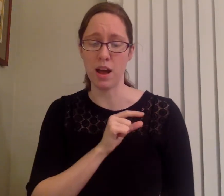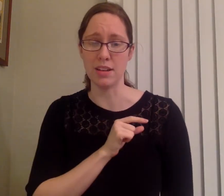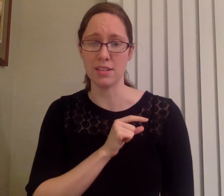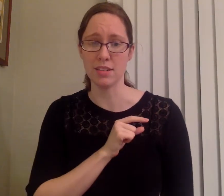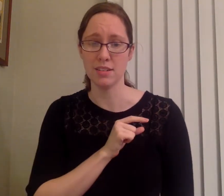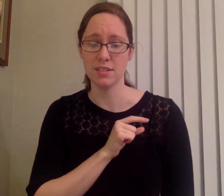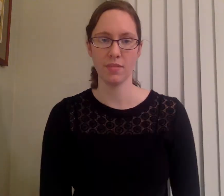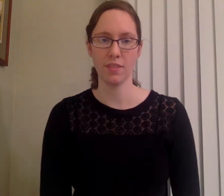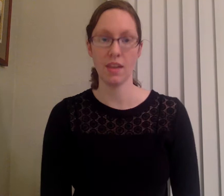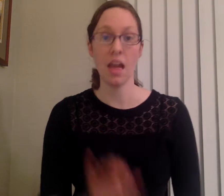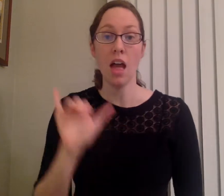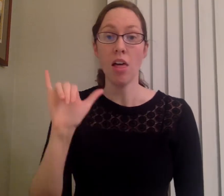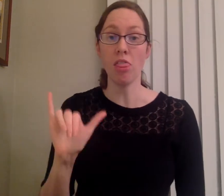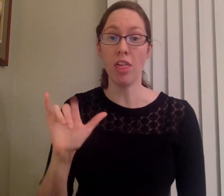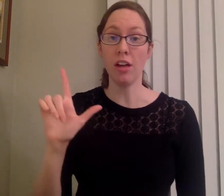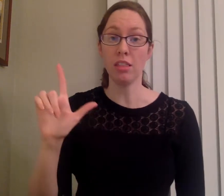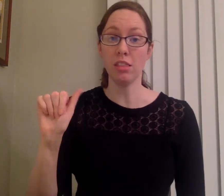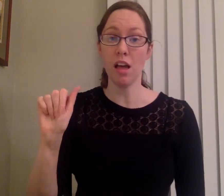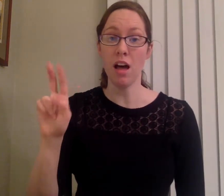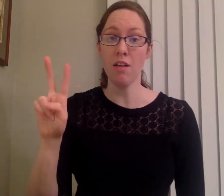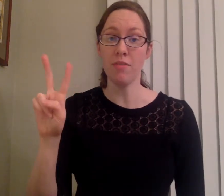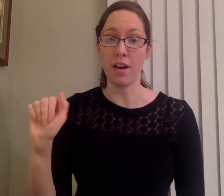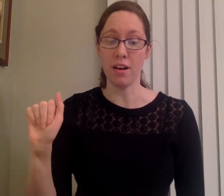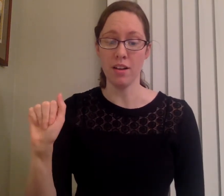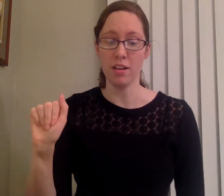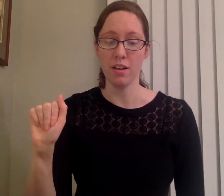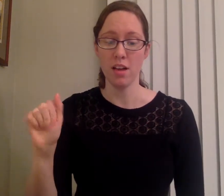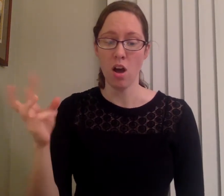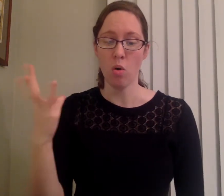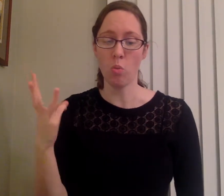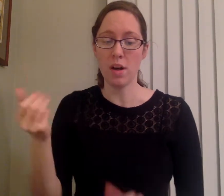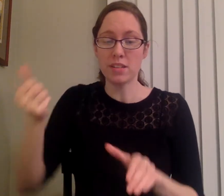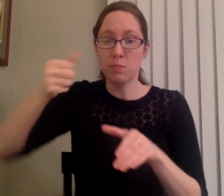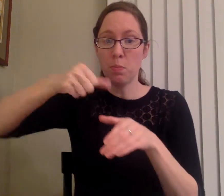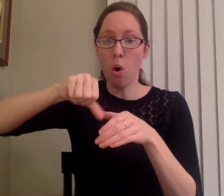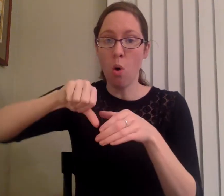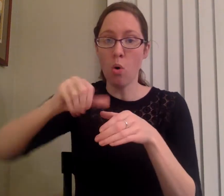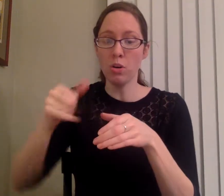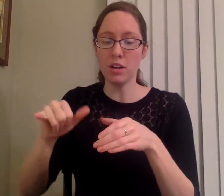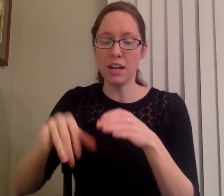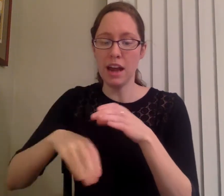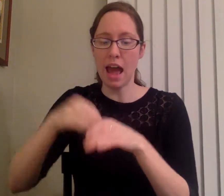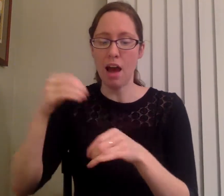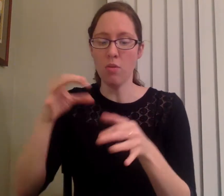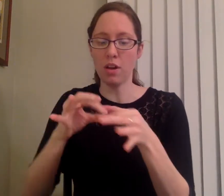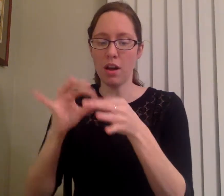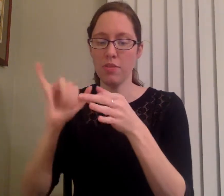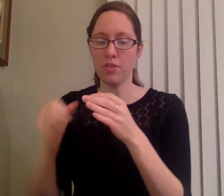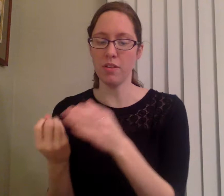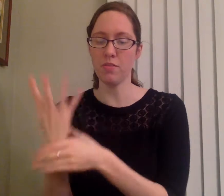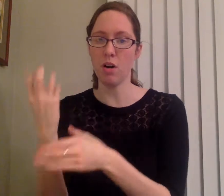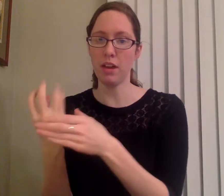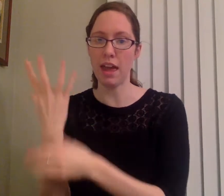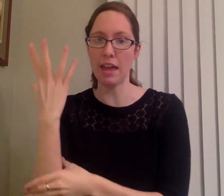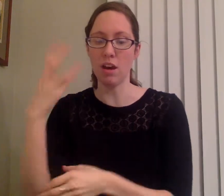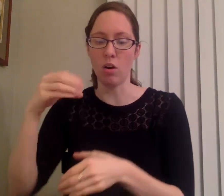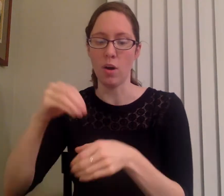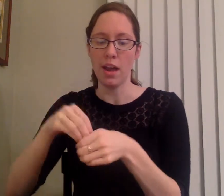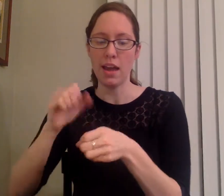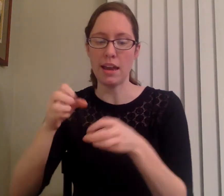Grunt. The lava was pouring out of the volcano in